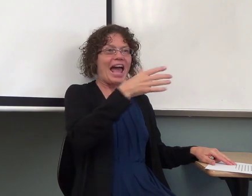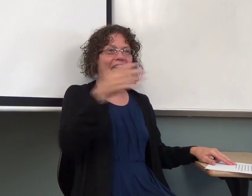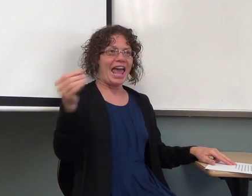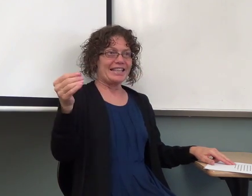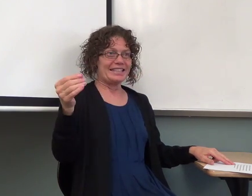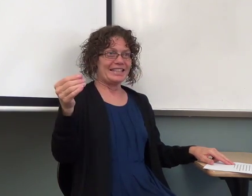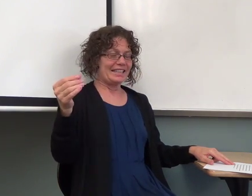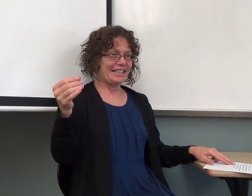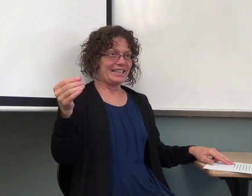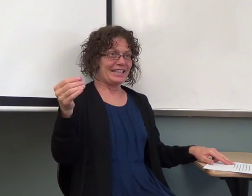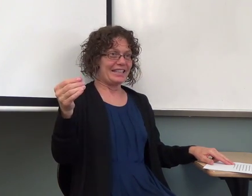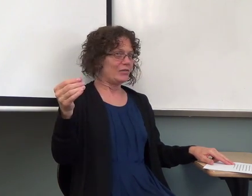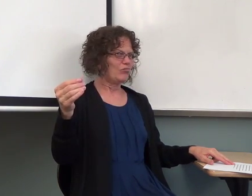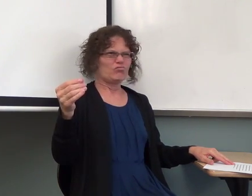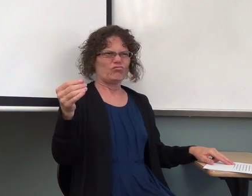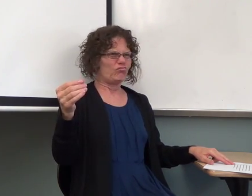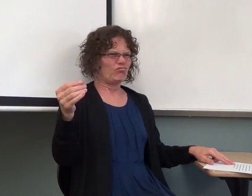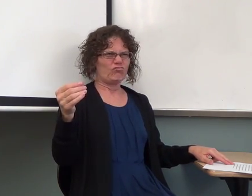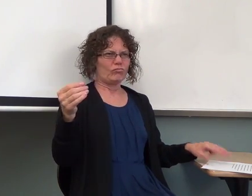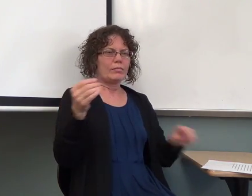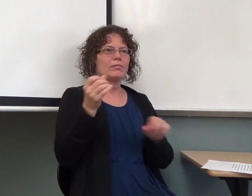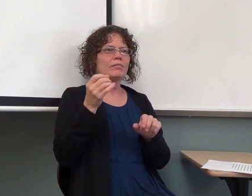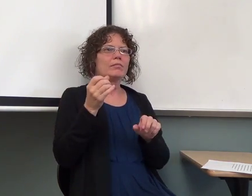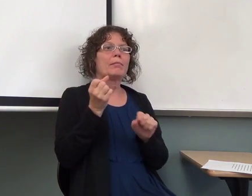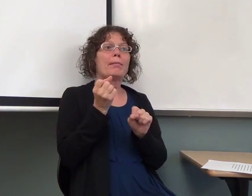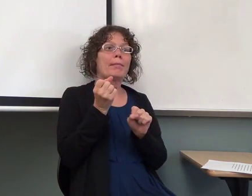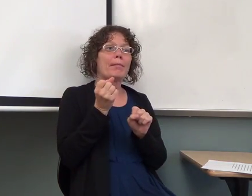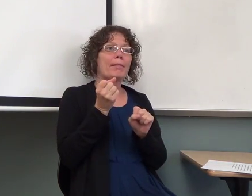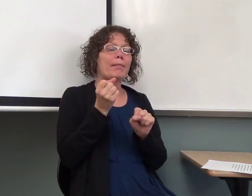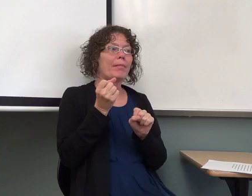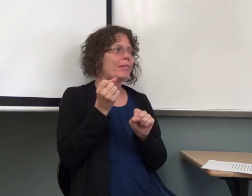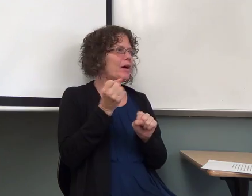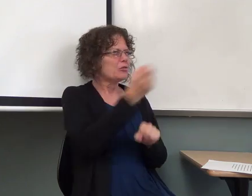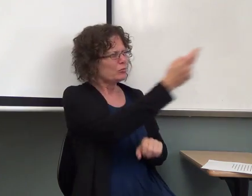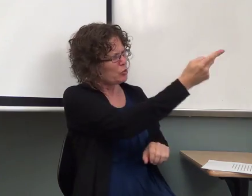No. And. No. How about, am I going to have to separate you guys?